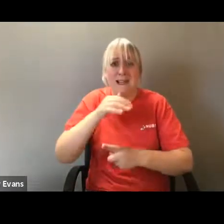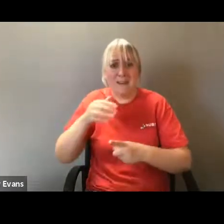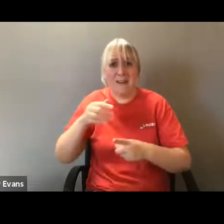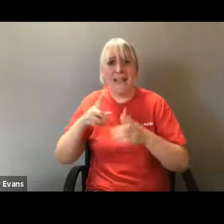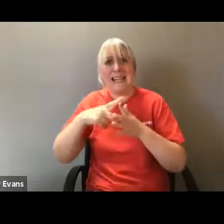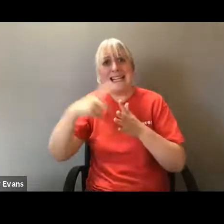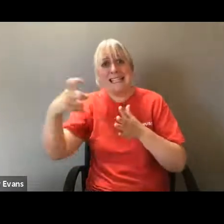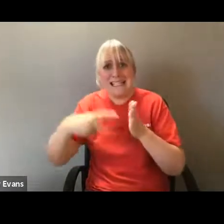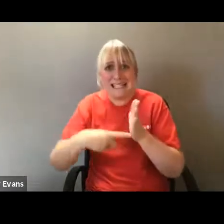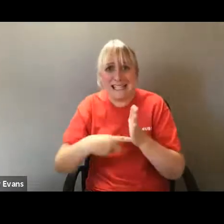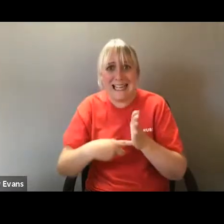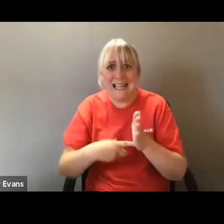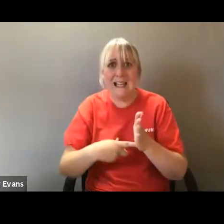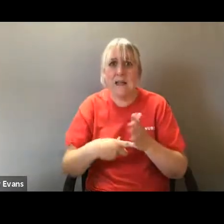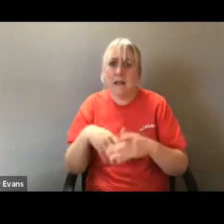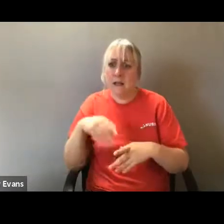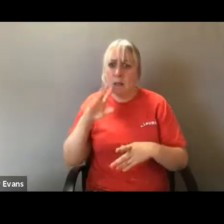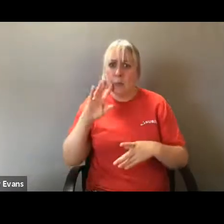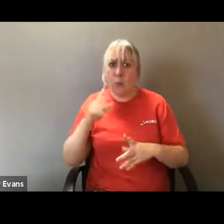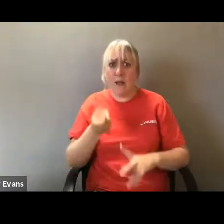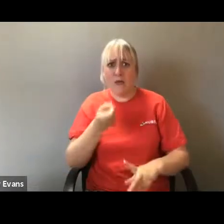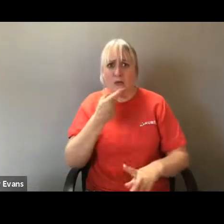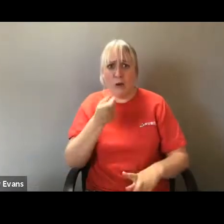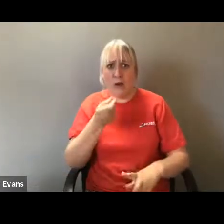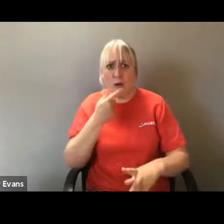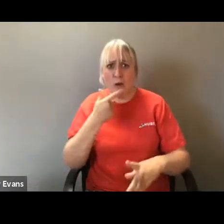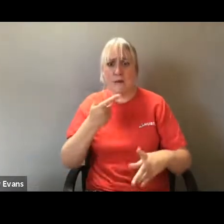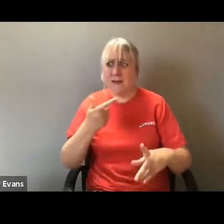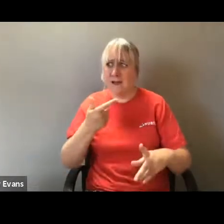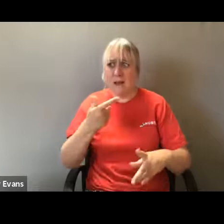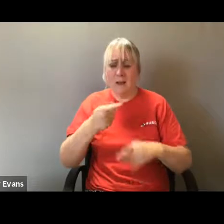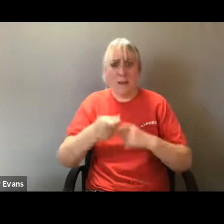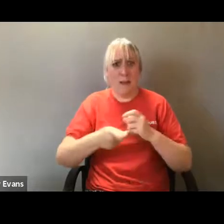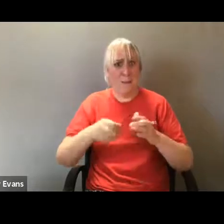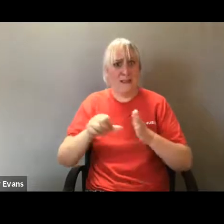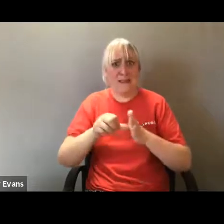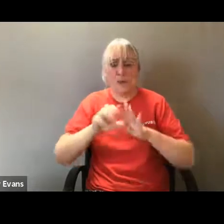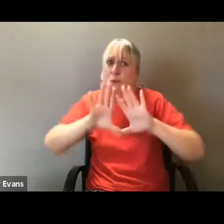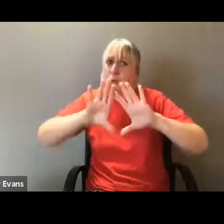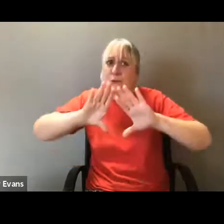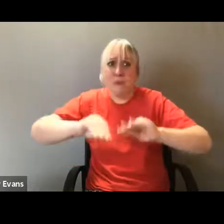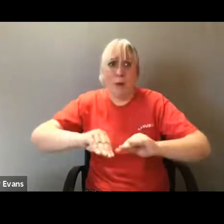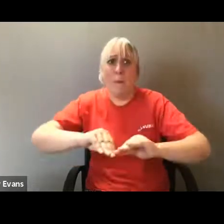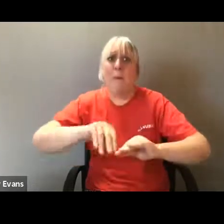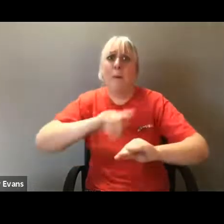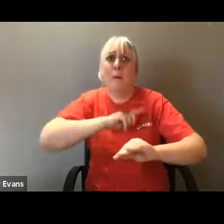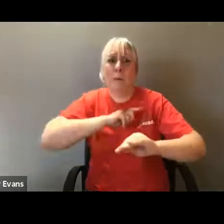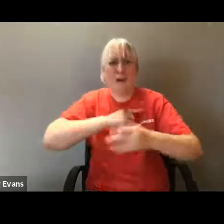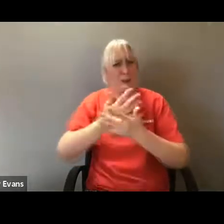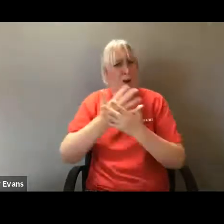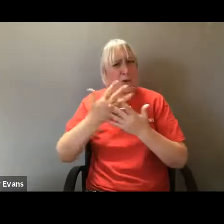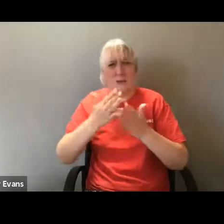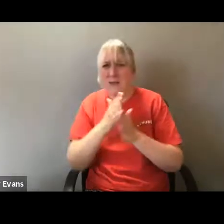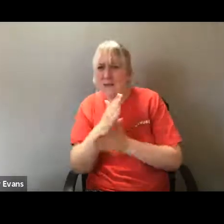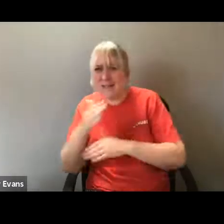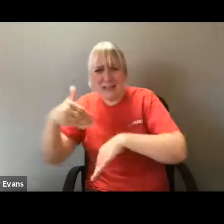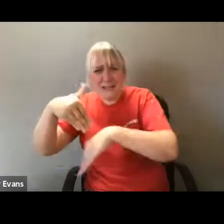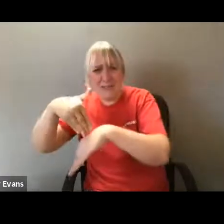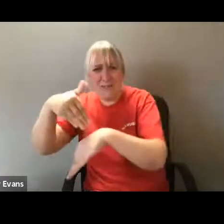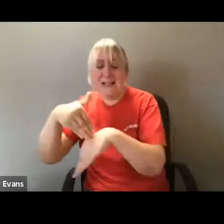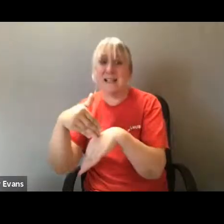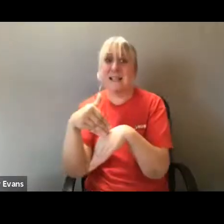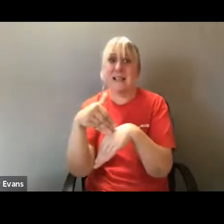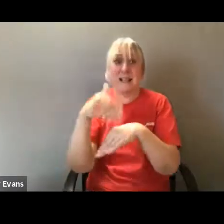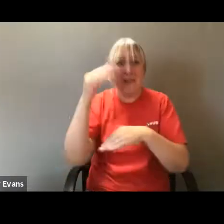you're on these drugs, it's very difficult to come off them. They have powerful side effects, causing all sorts of physical problems, and they are mentally